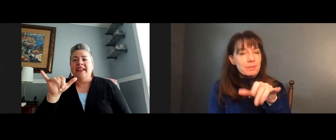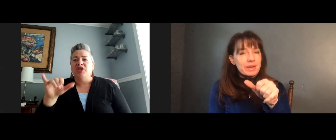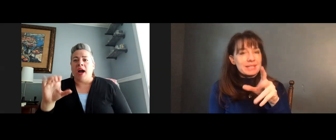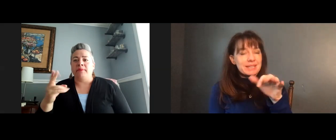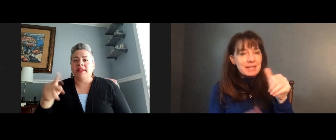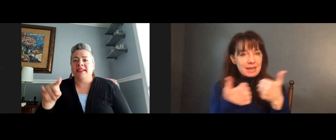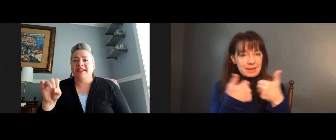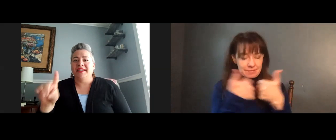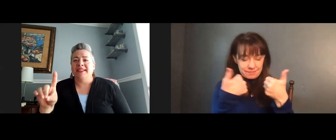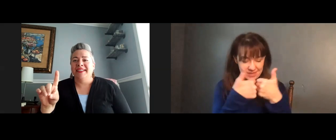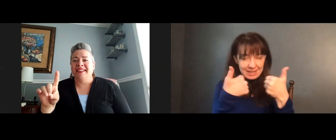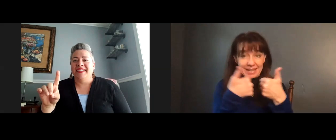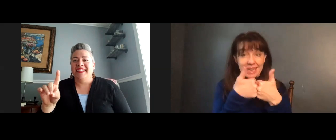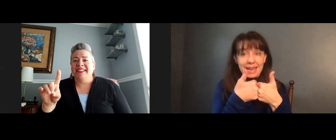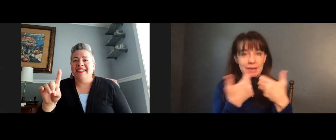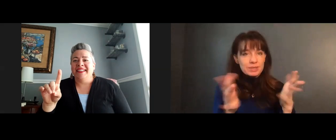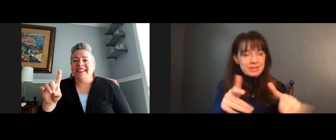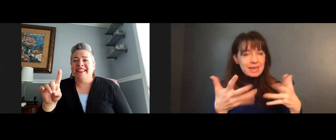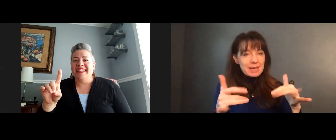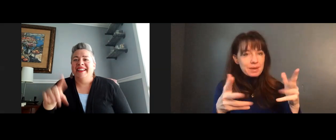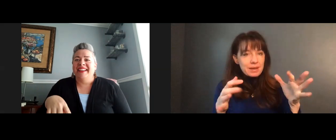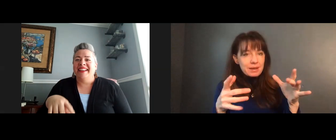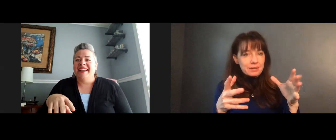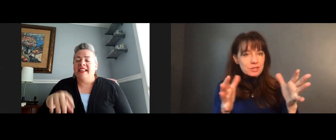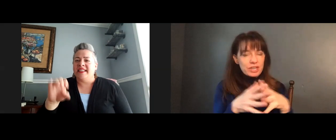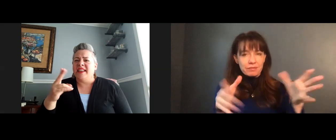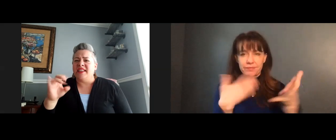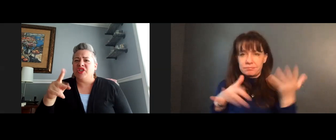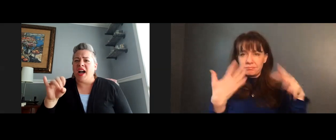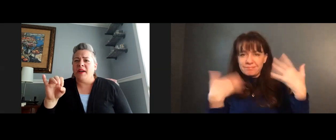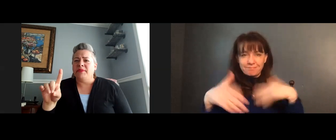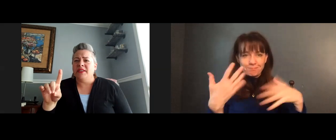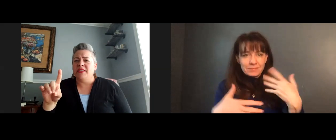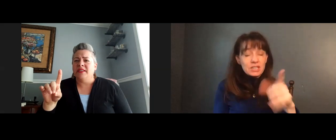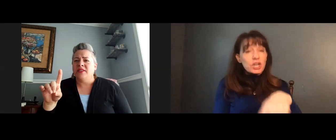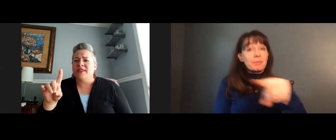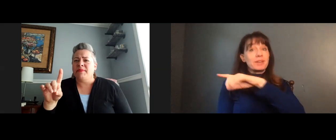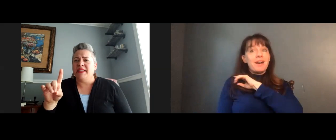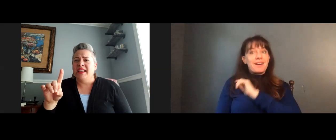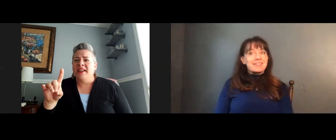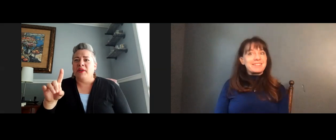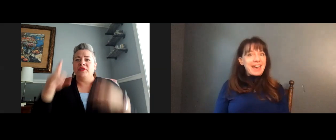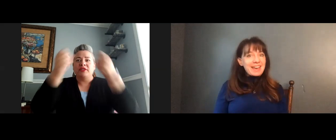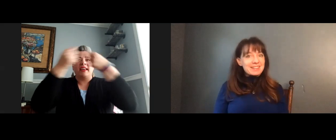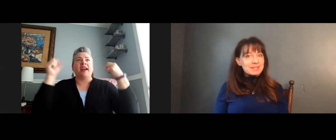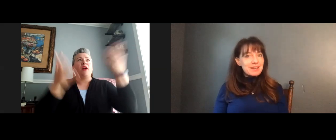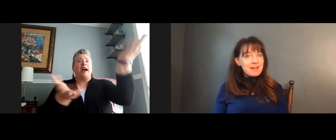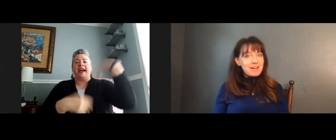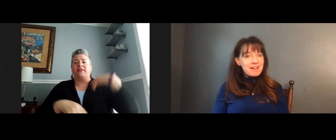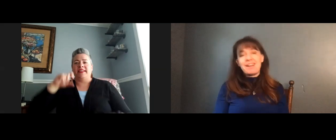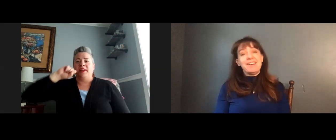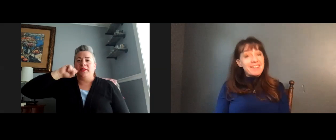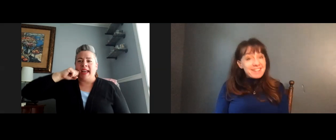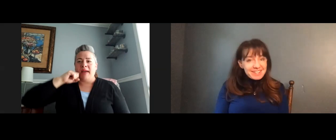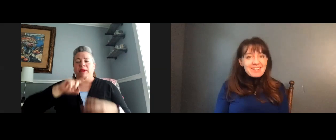what is uh like a game what's the game uh chef where you're just like oh i